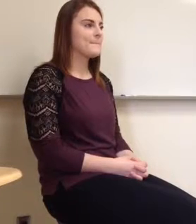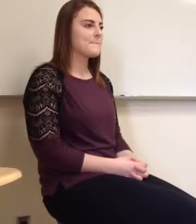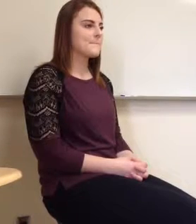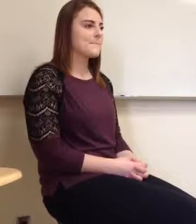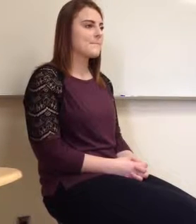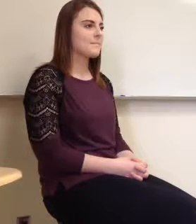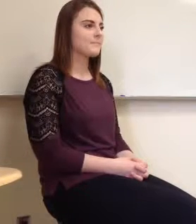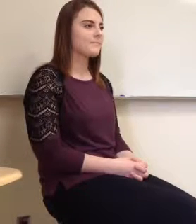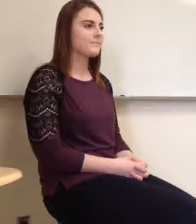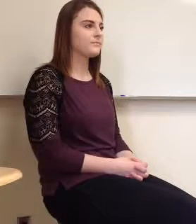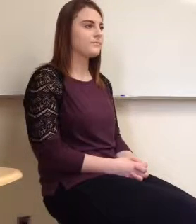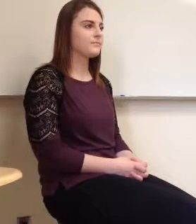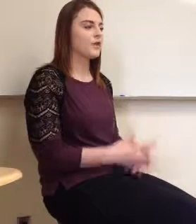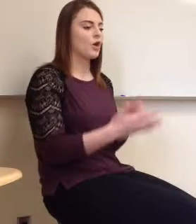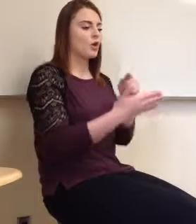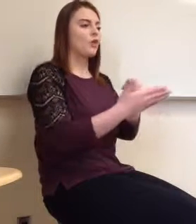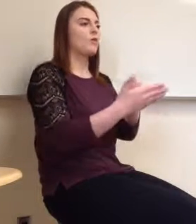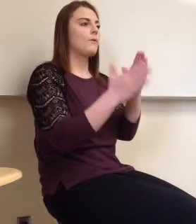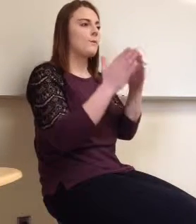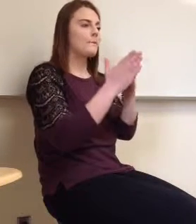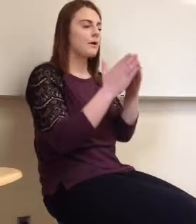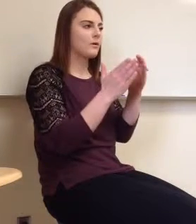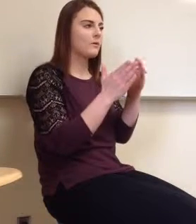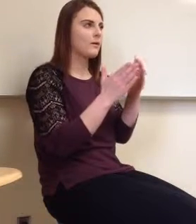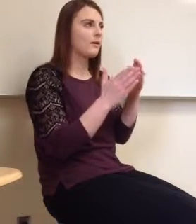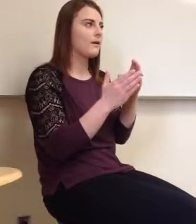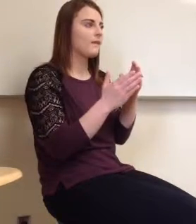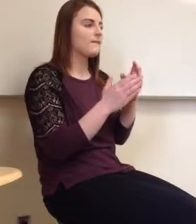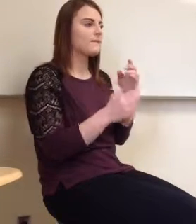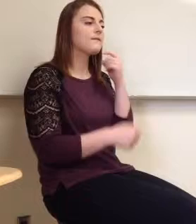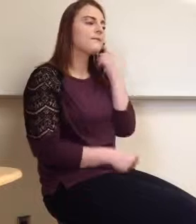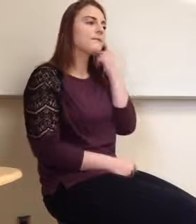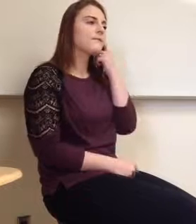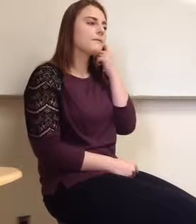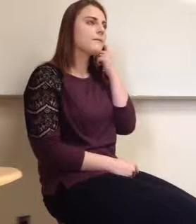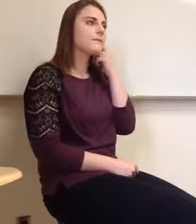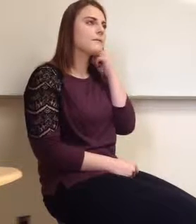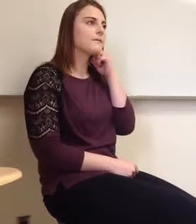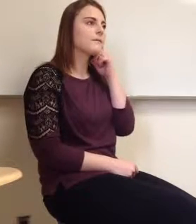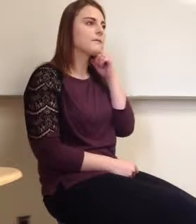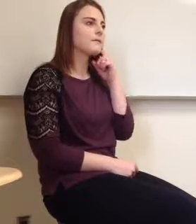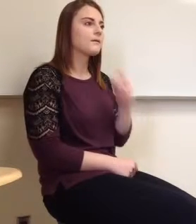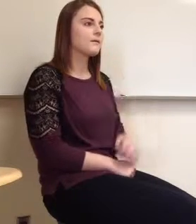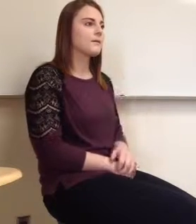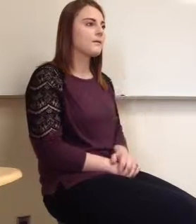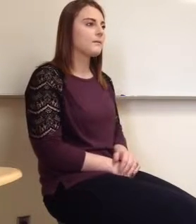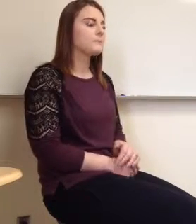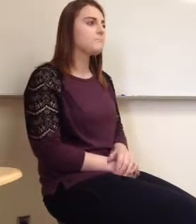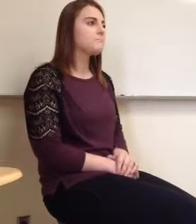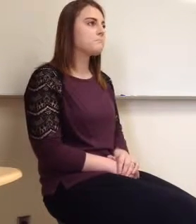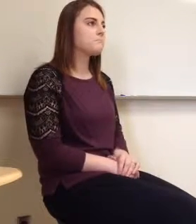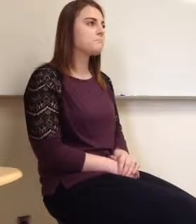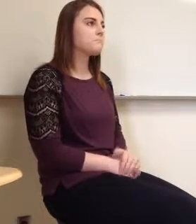this paragraph. Okay, he talks about, this might be an interesting story all by